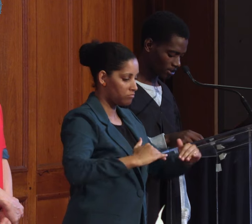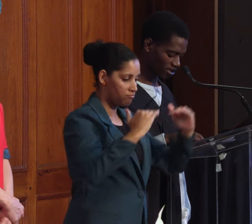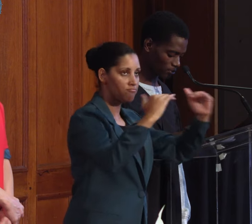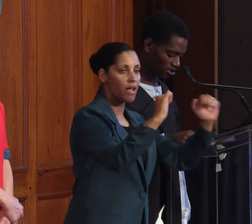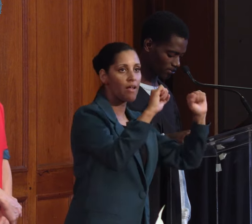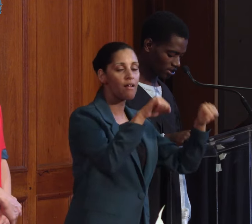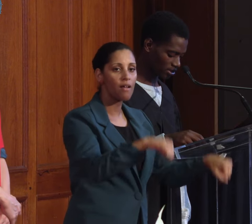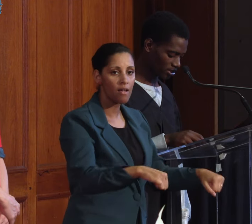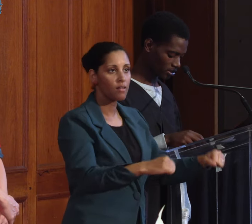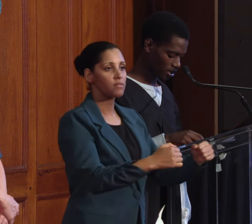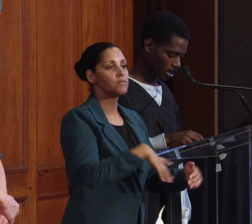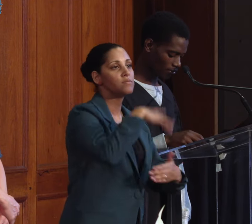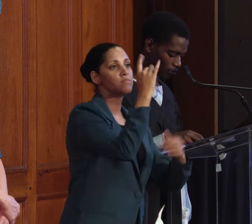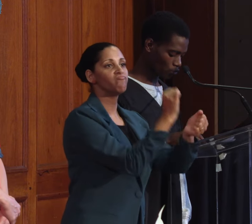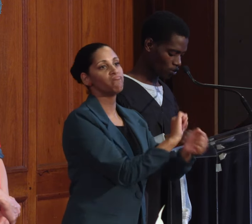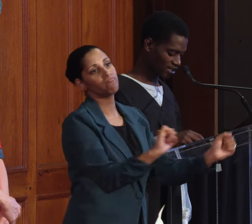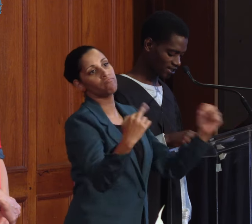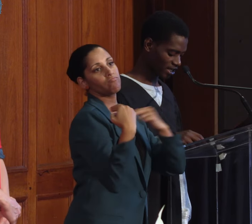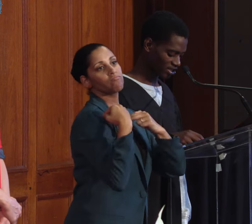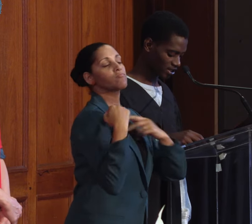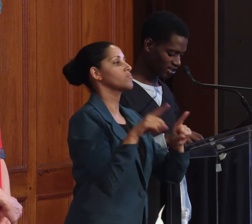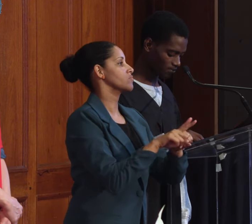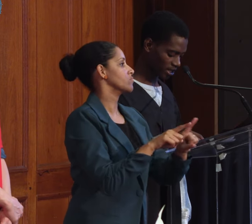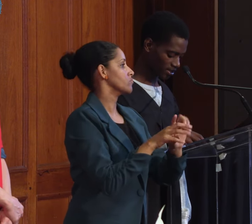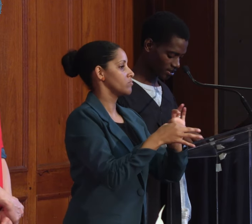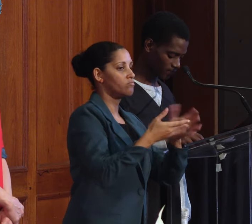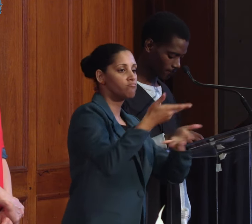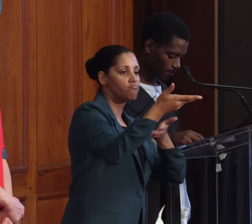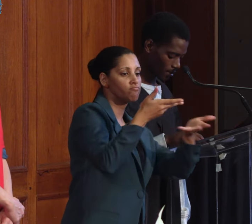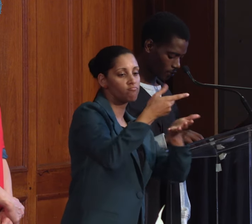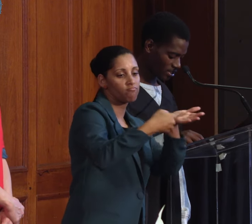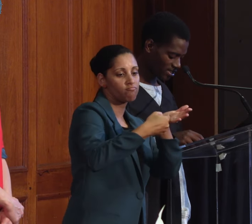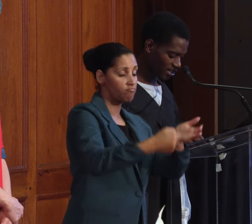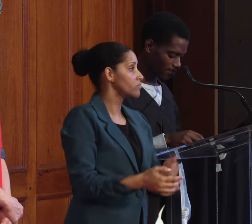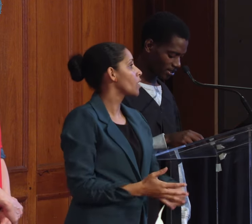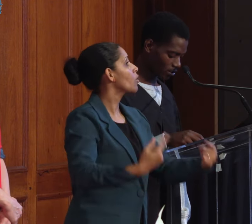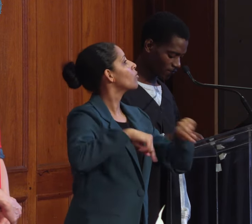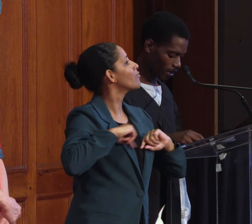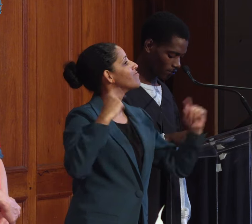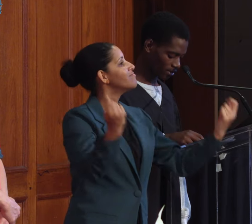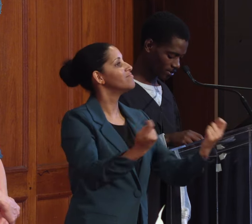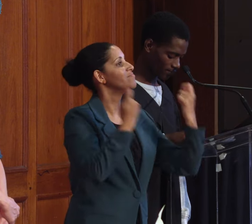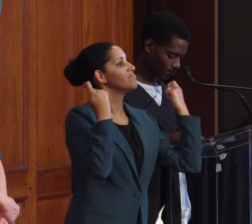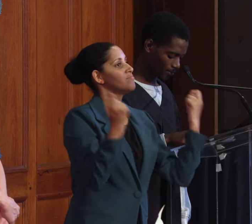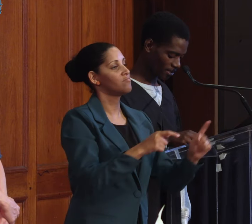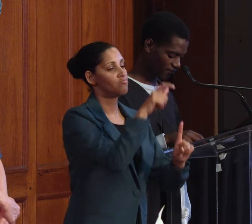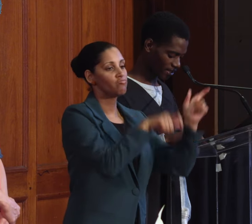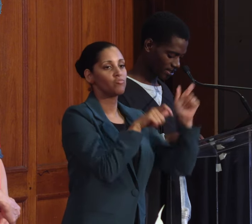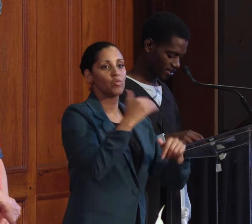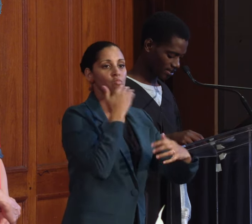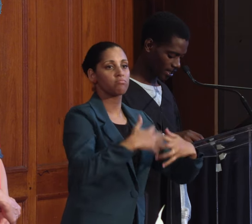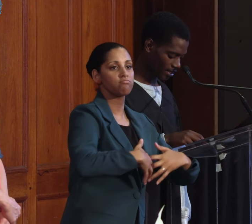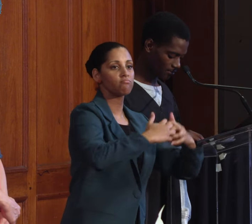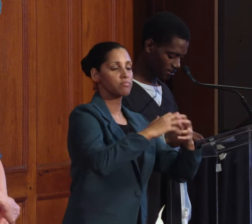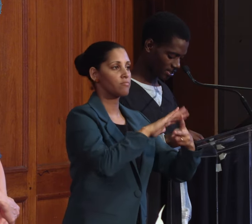freedom and responsibility and through consultation and debate. We celebrate our founders,